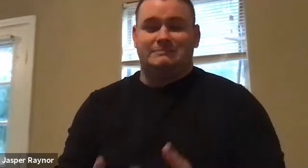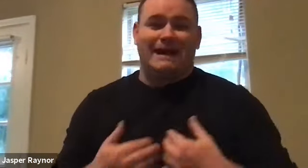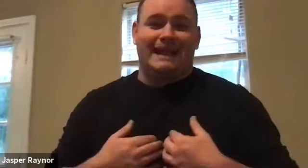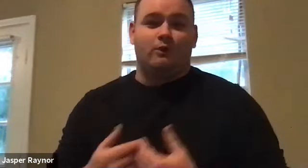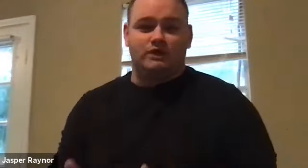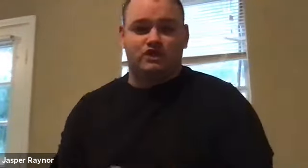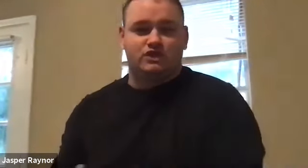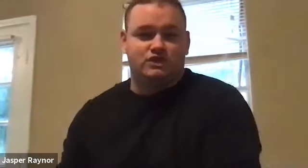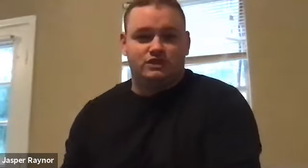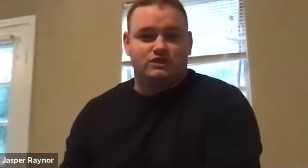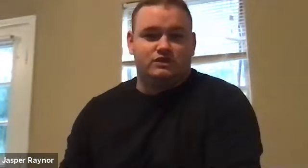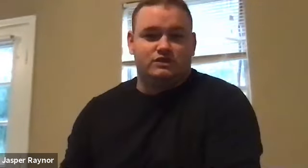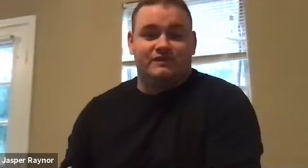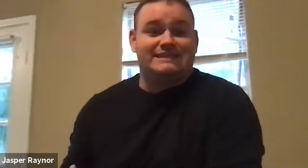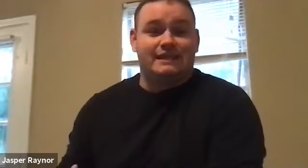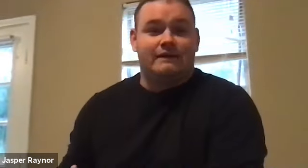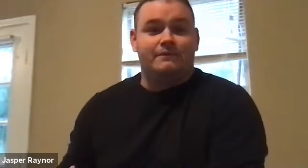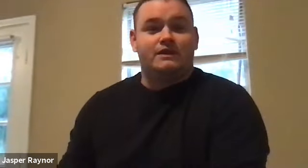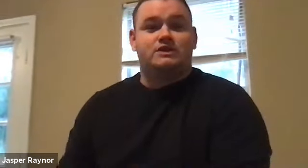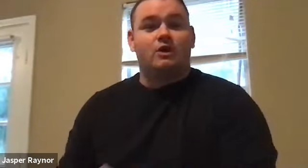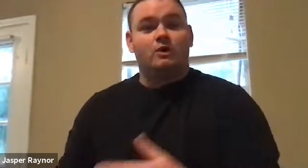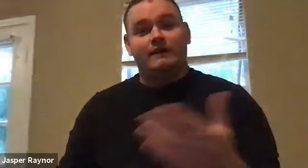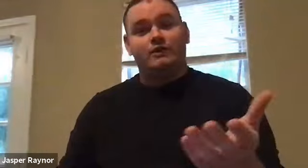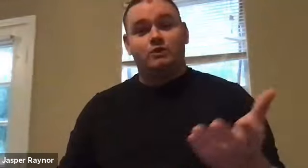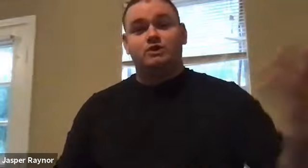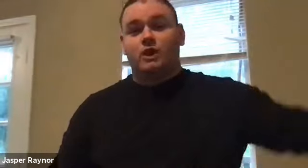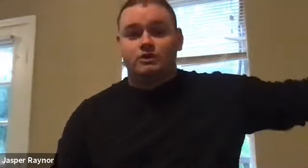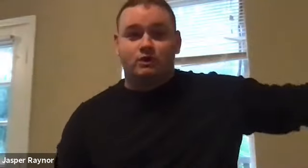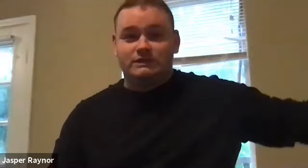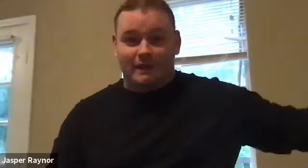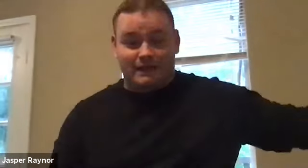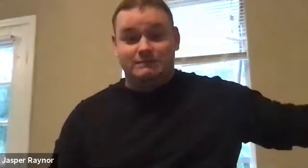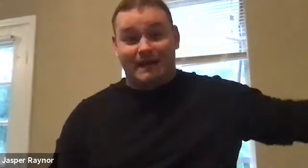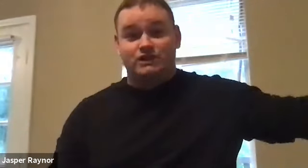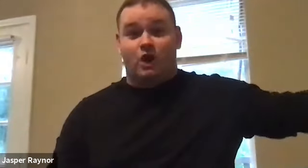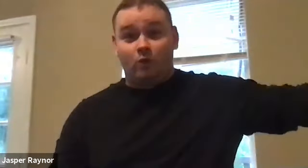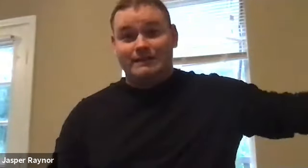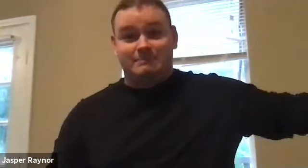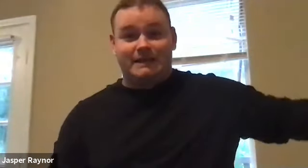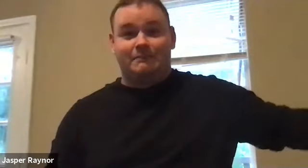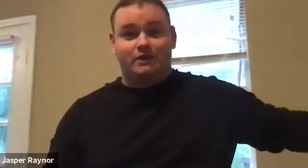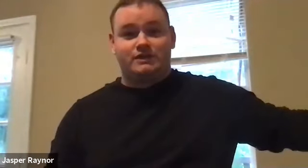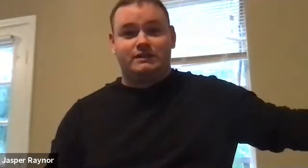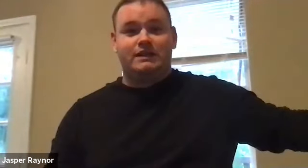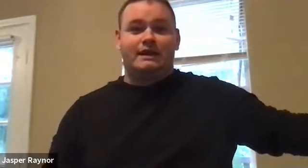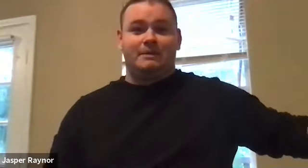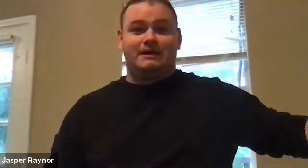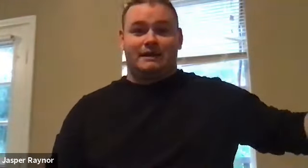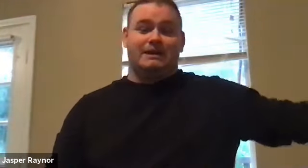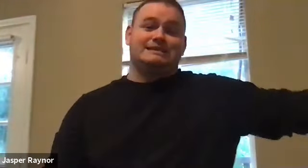my language. That's it. So if you would you go to a Spanish only speaking person and because they